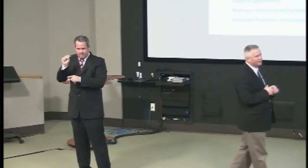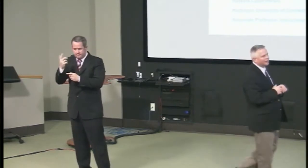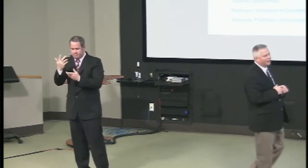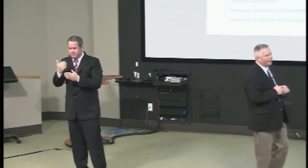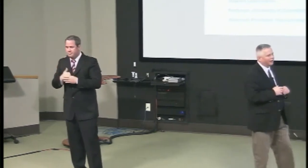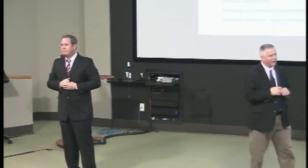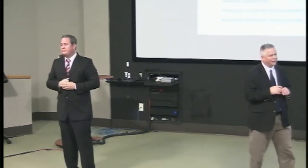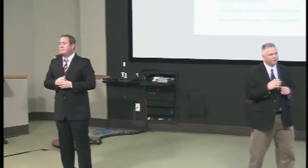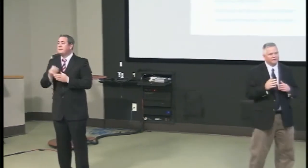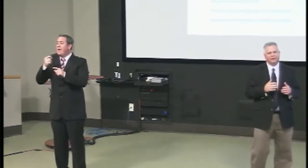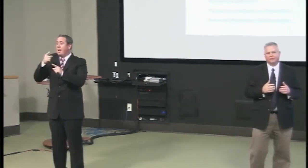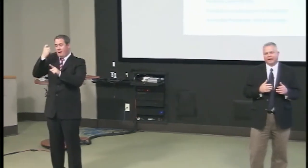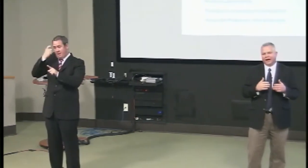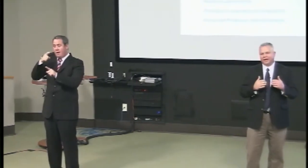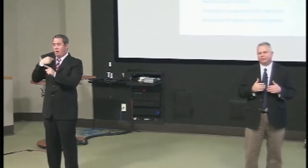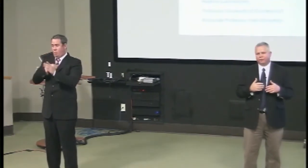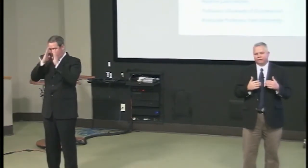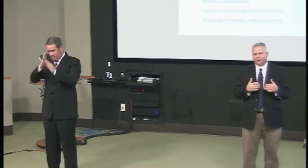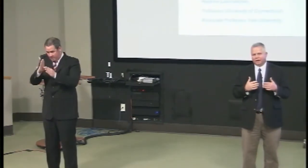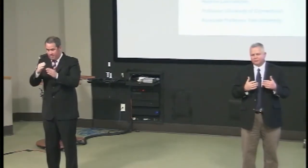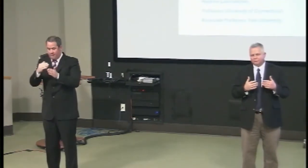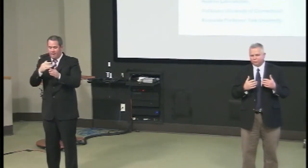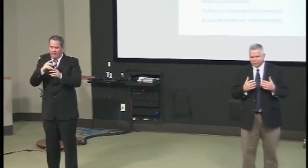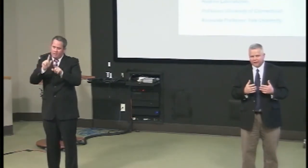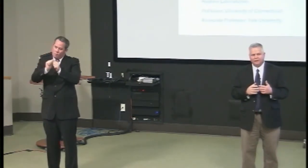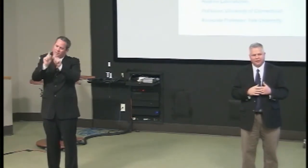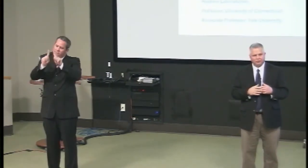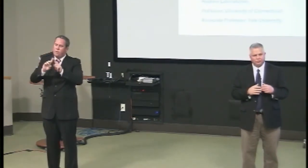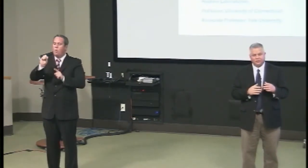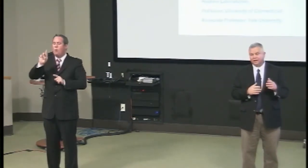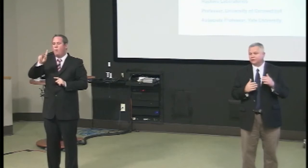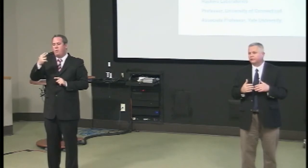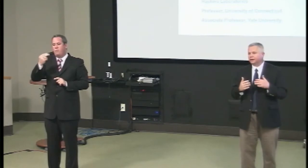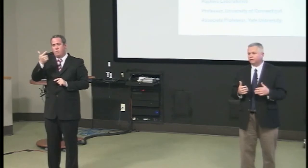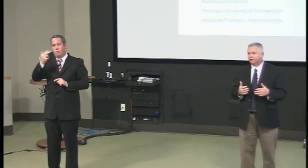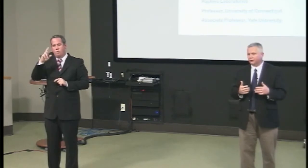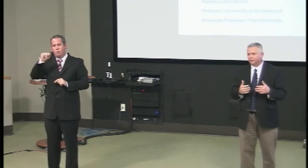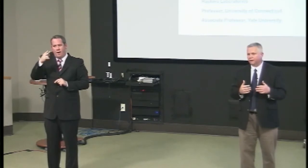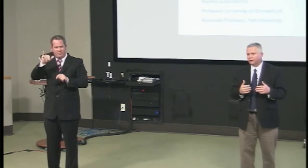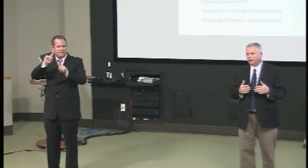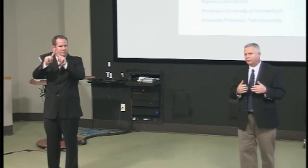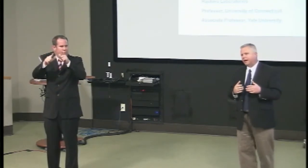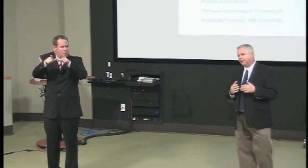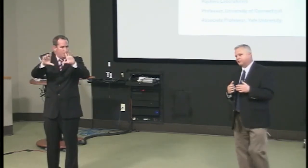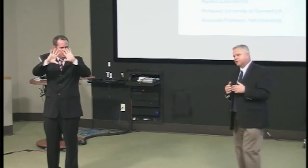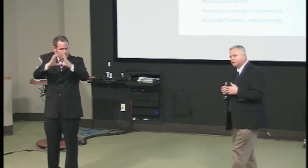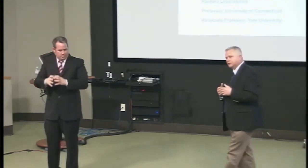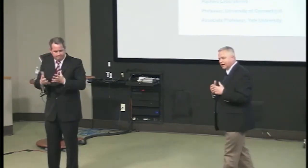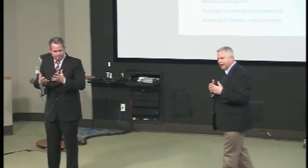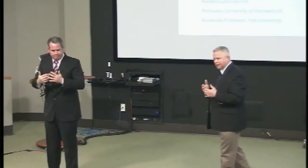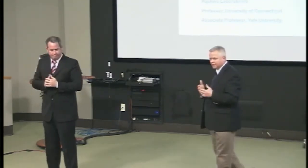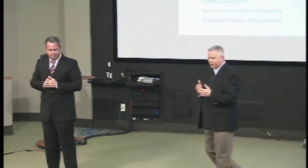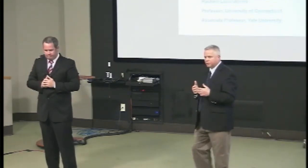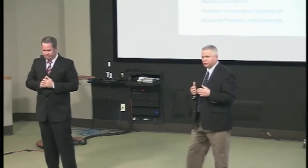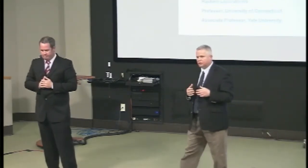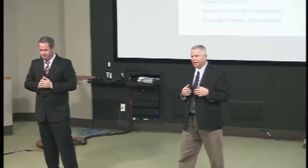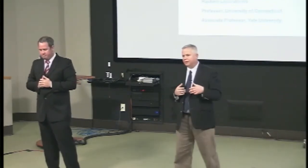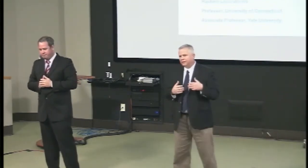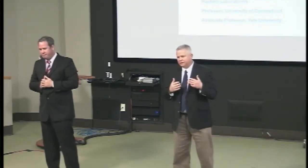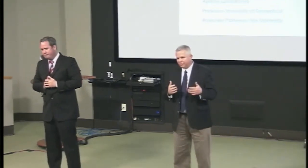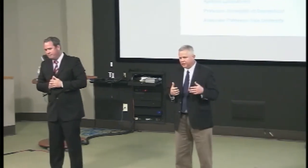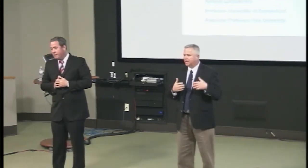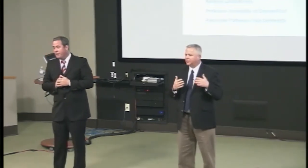bit. I want to tell you that I am particularly interested in learning more about sign language